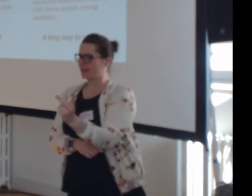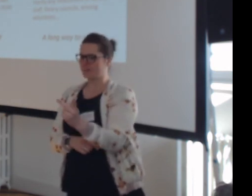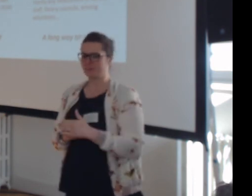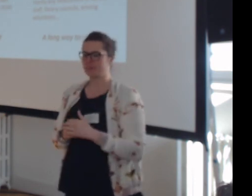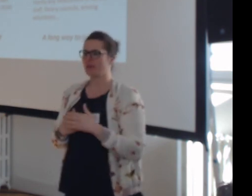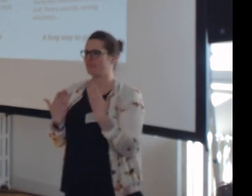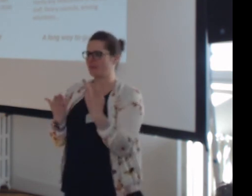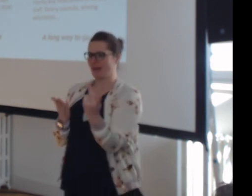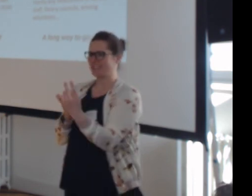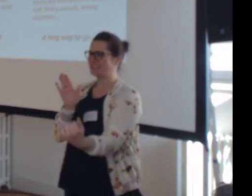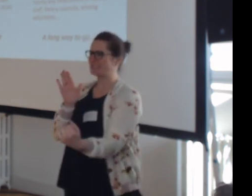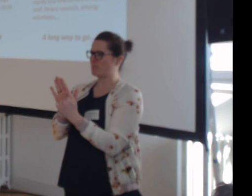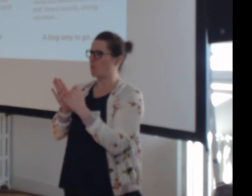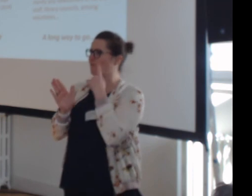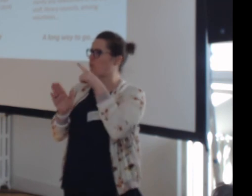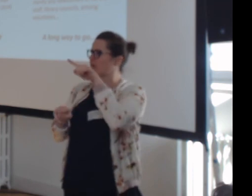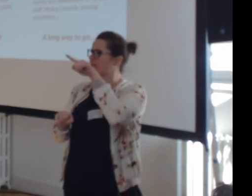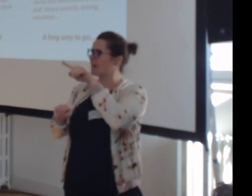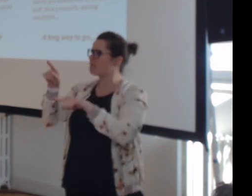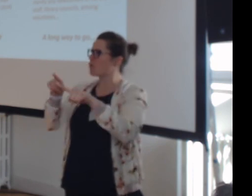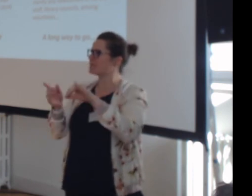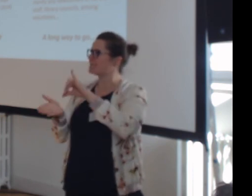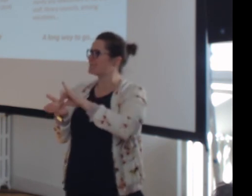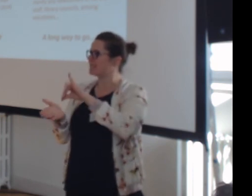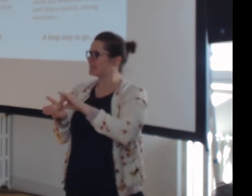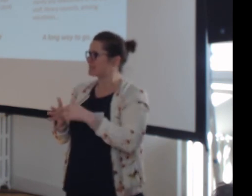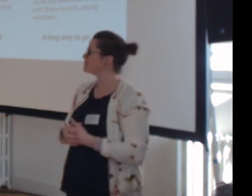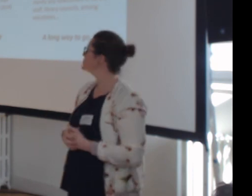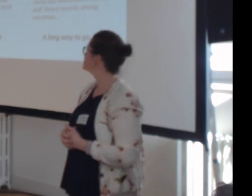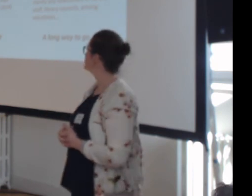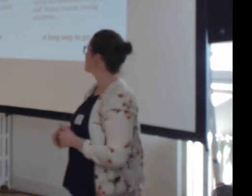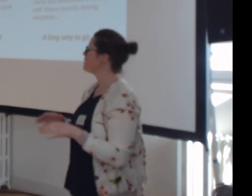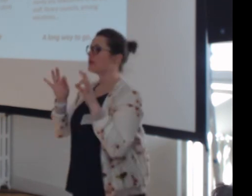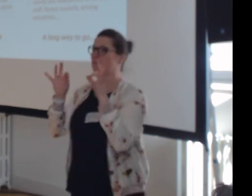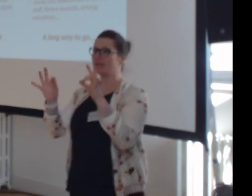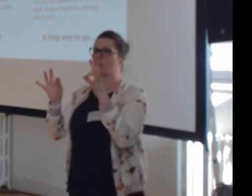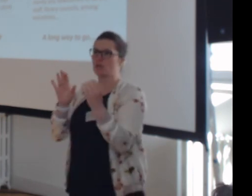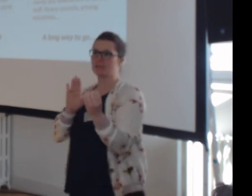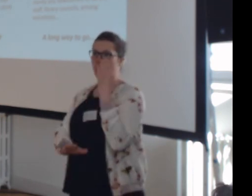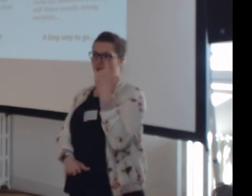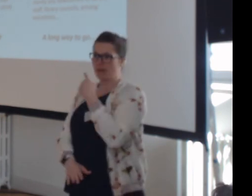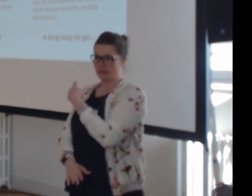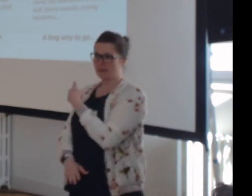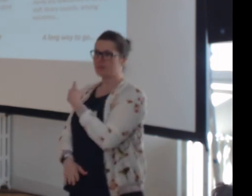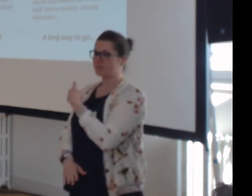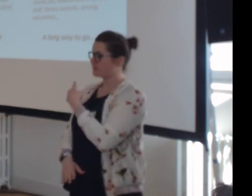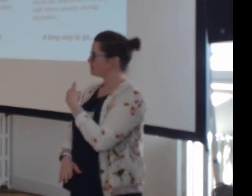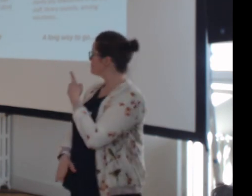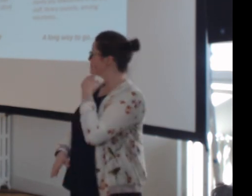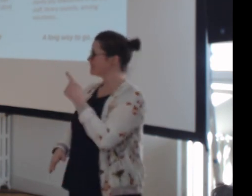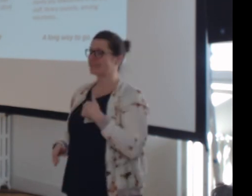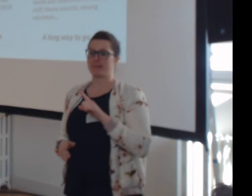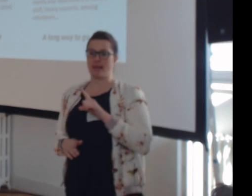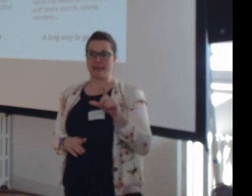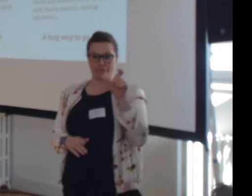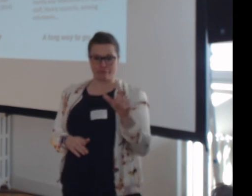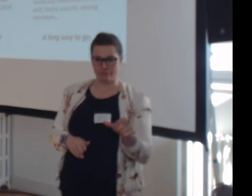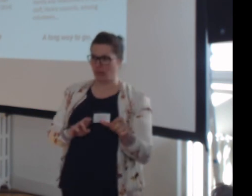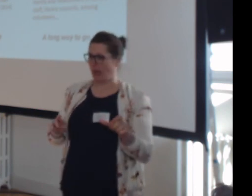today for diversity in our cities. The typical slide with the dichotomy at the left and the right